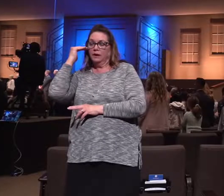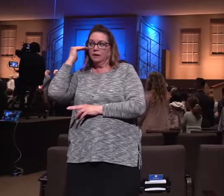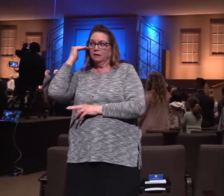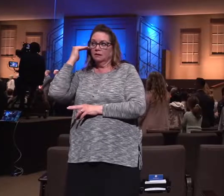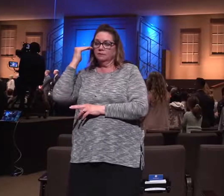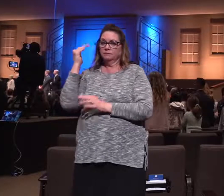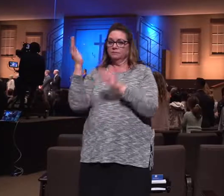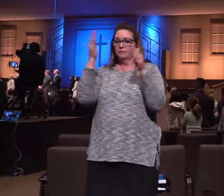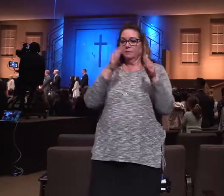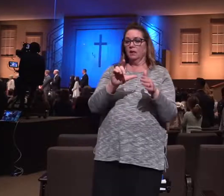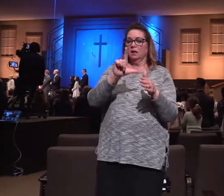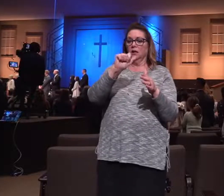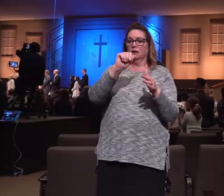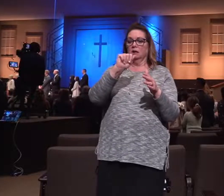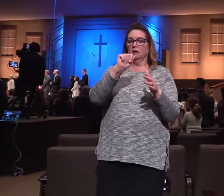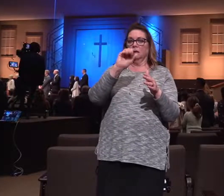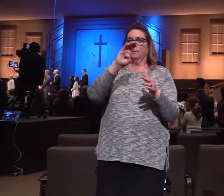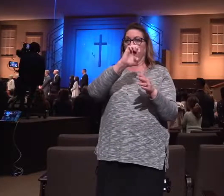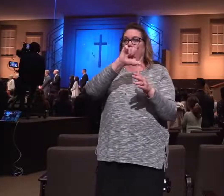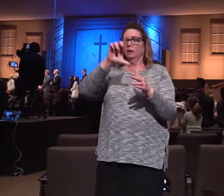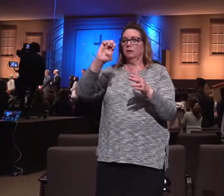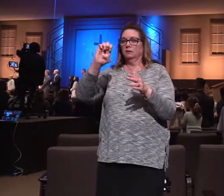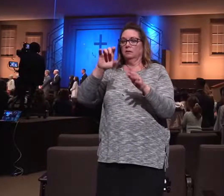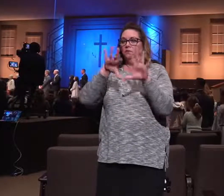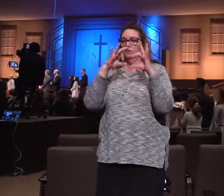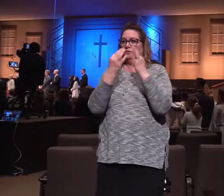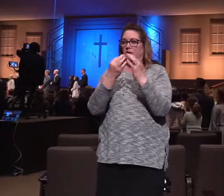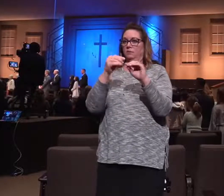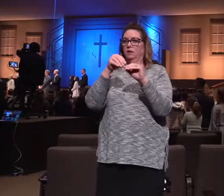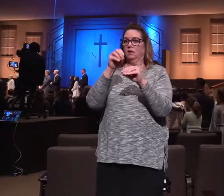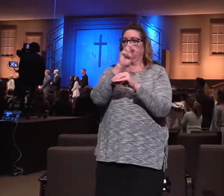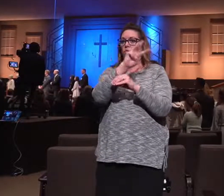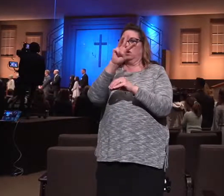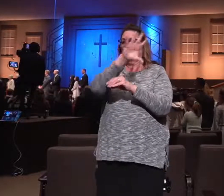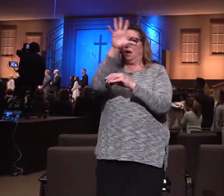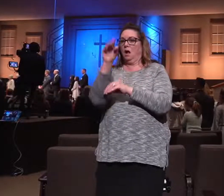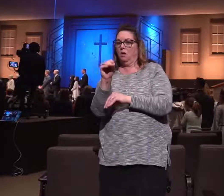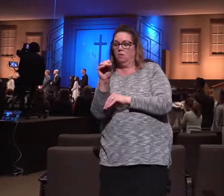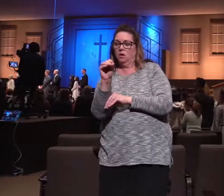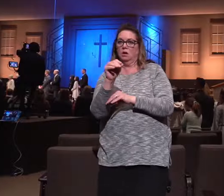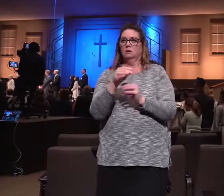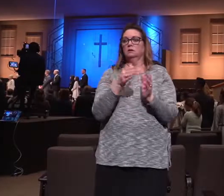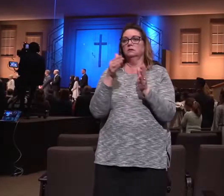The LaBelle family going to serving in Sierra Leone, West Africa. Thank you.